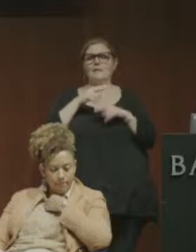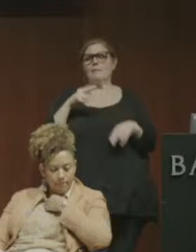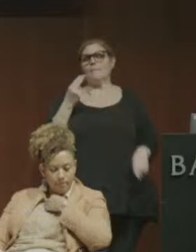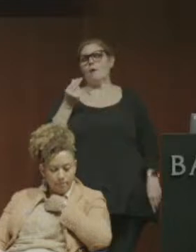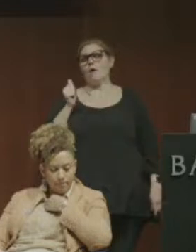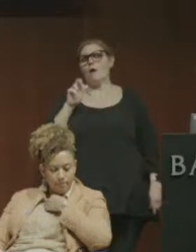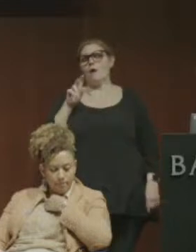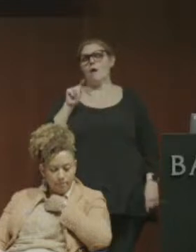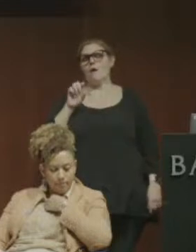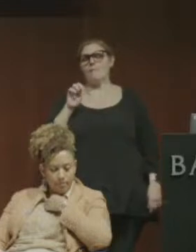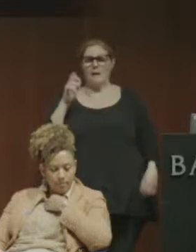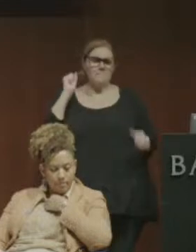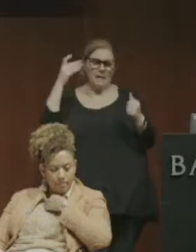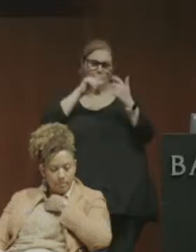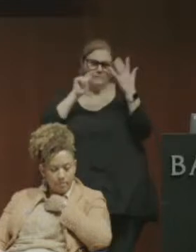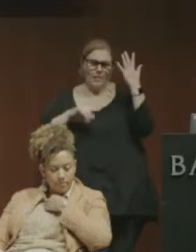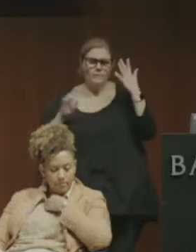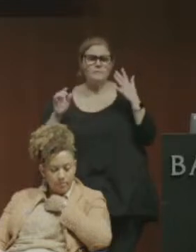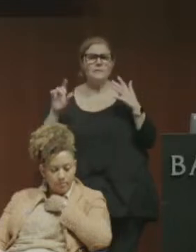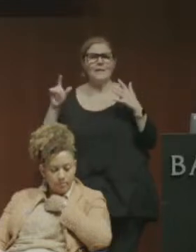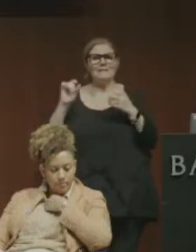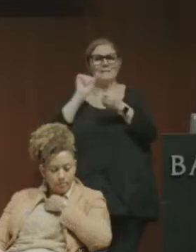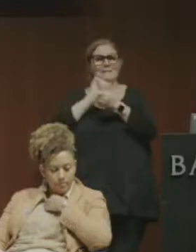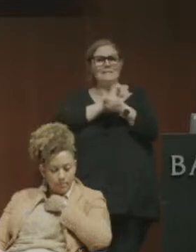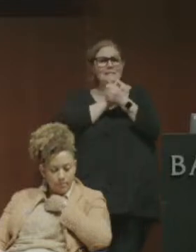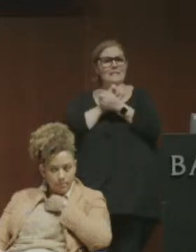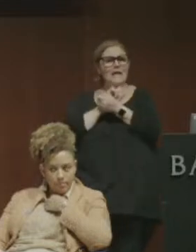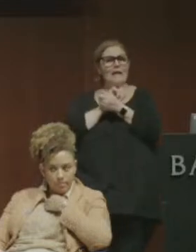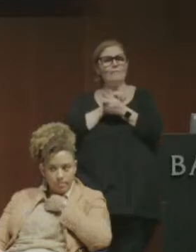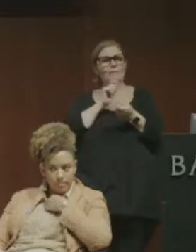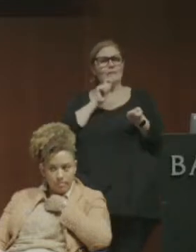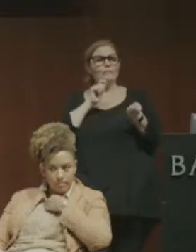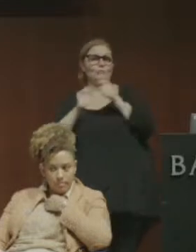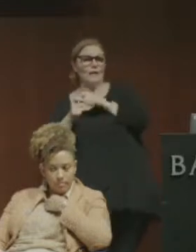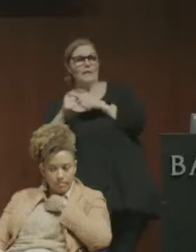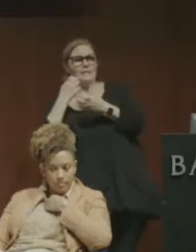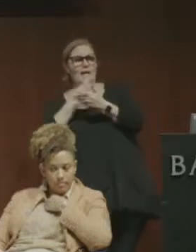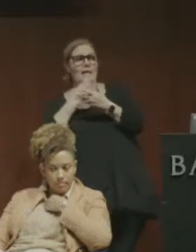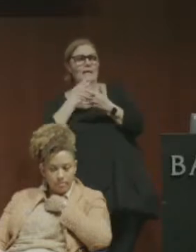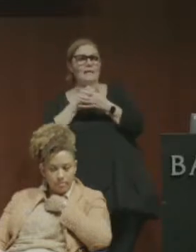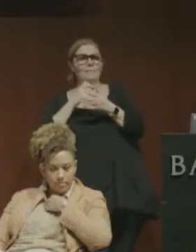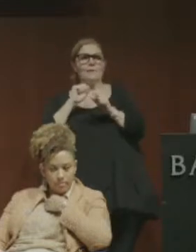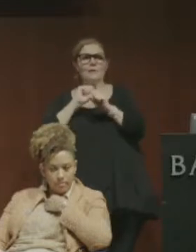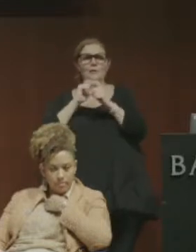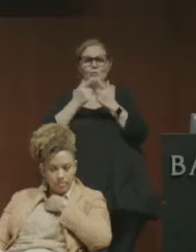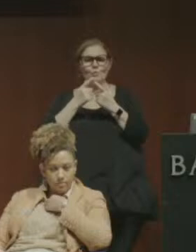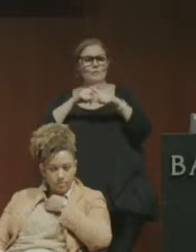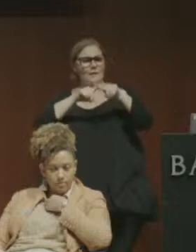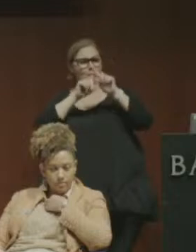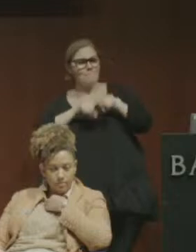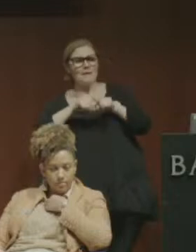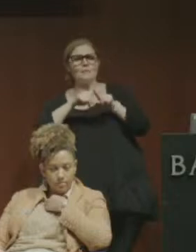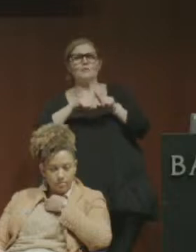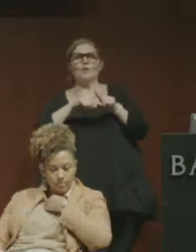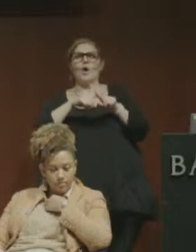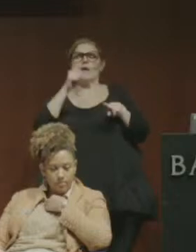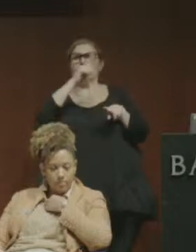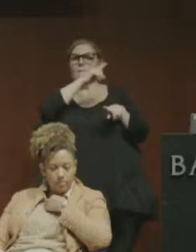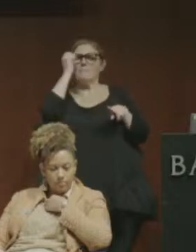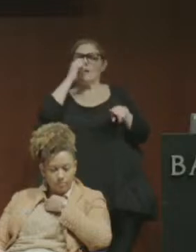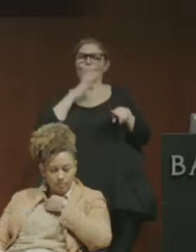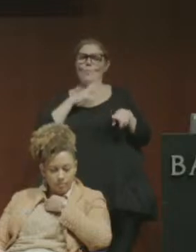that, and many others, that slavery pivoted economically and socially on the functioning of Black women's